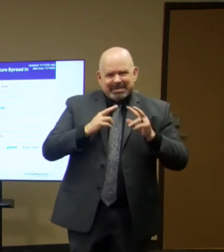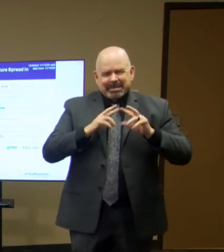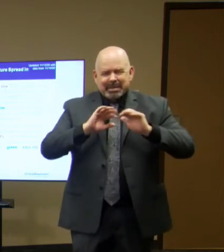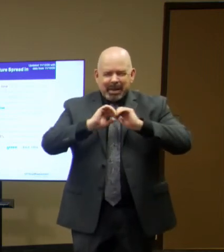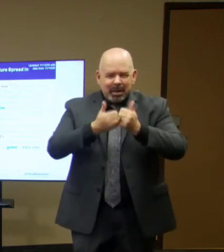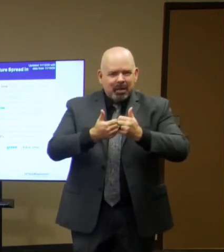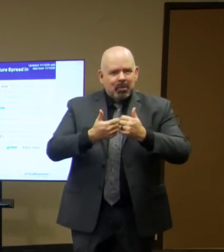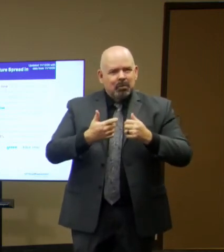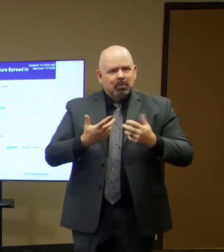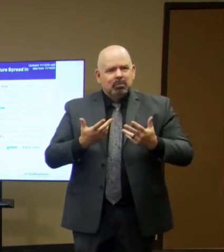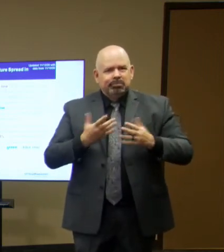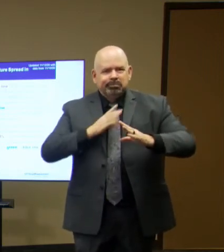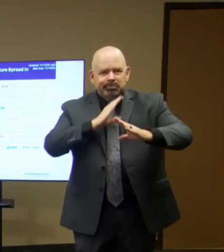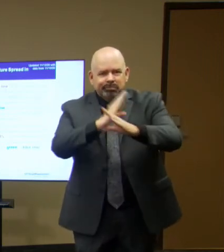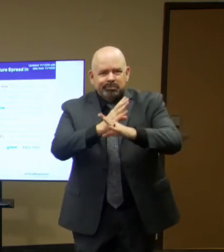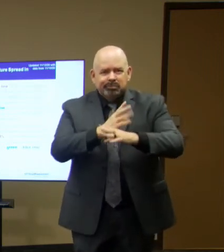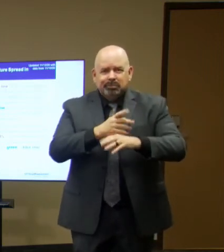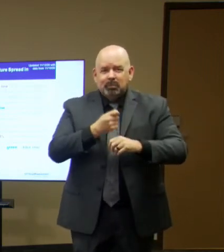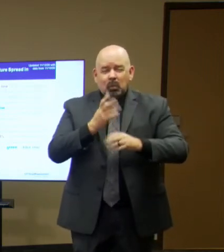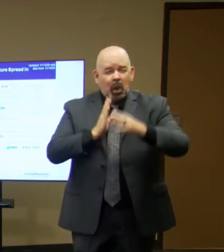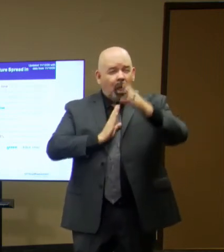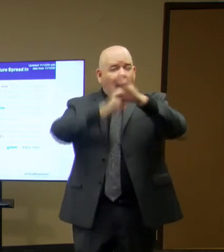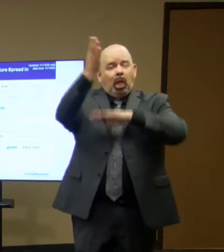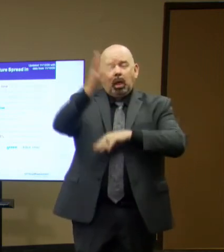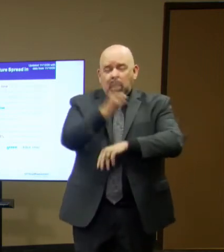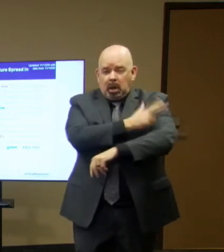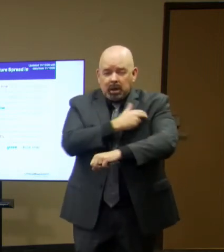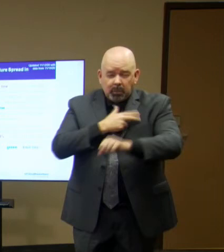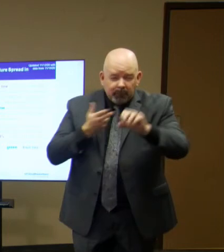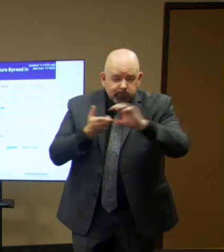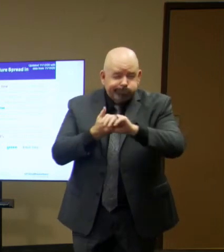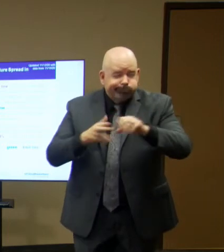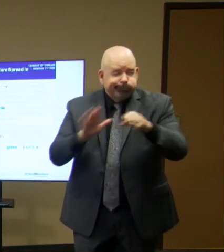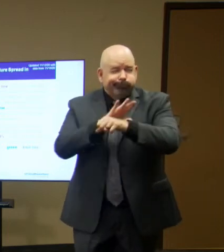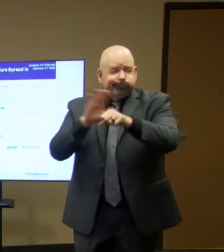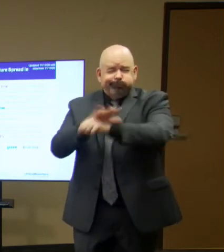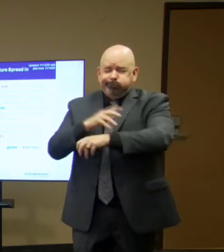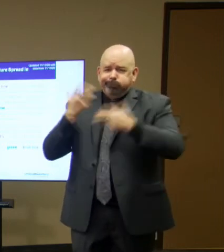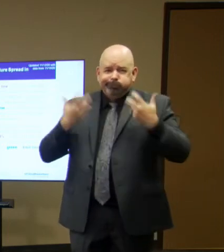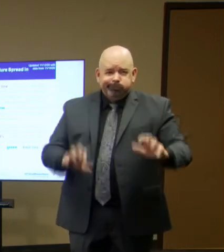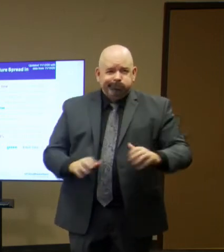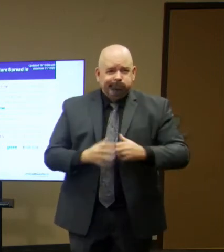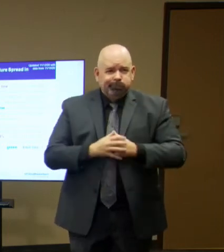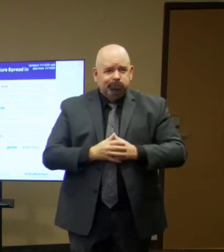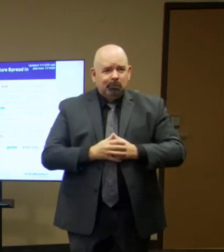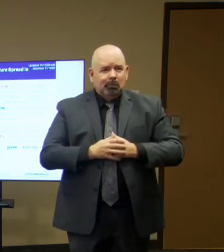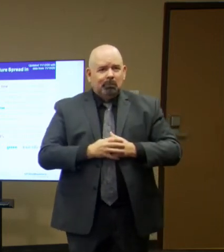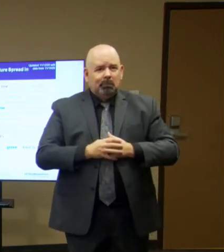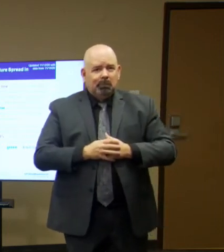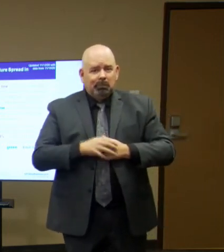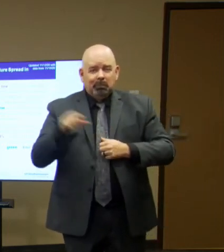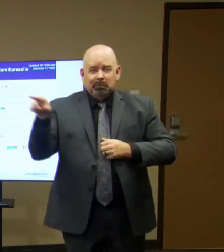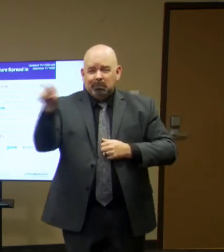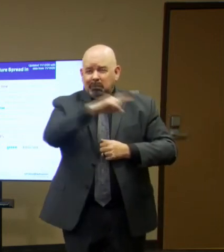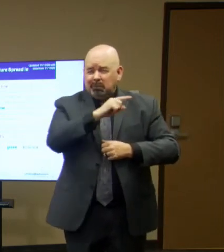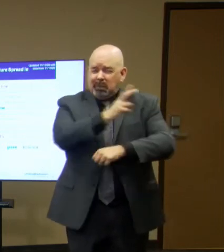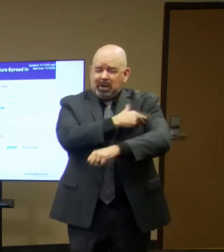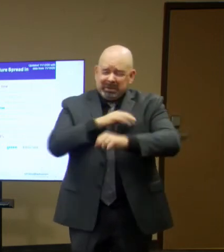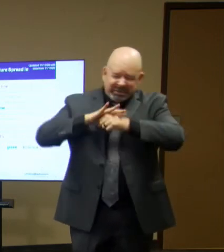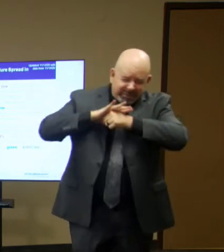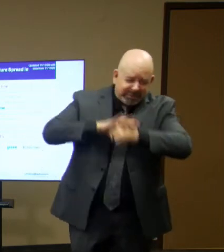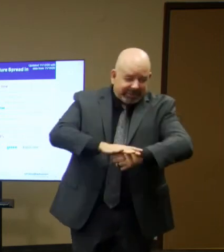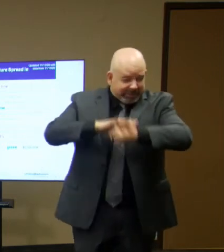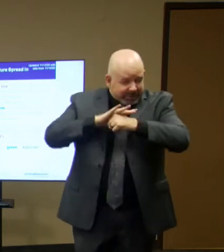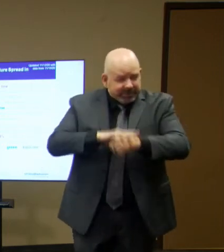you've never seen before in new COVID infections and in hospitalizations just over the next week to